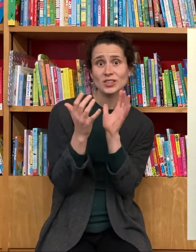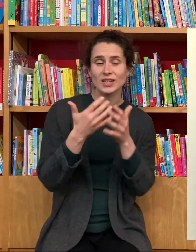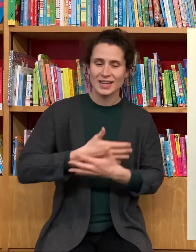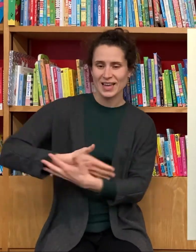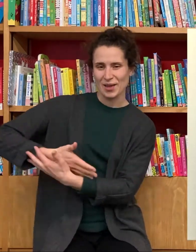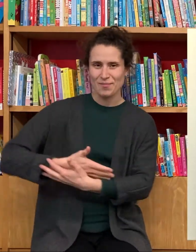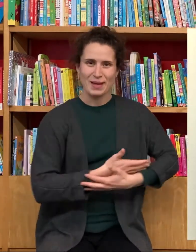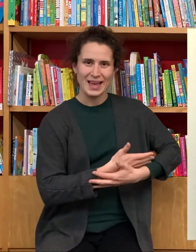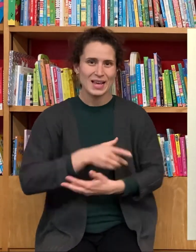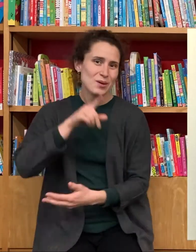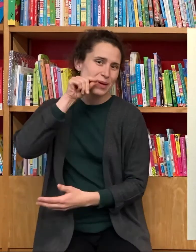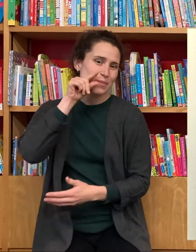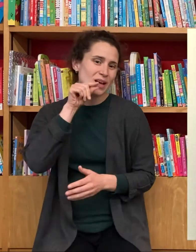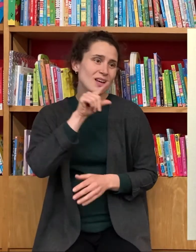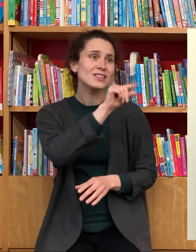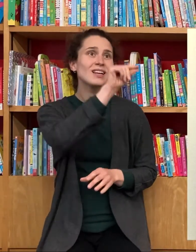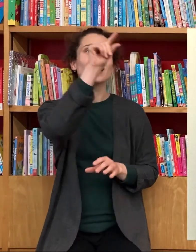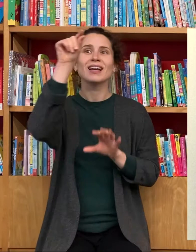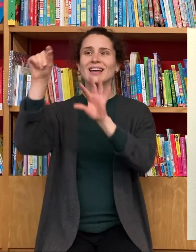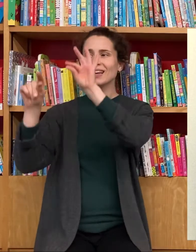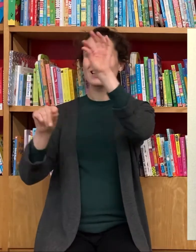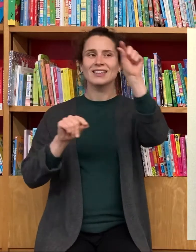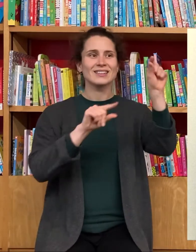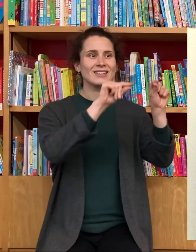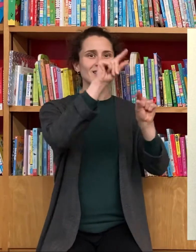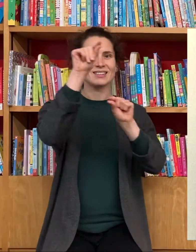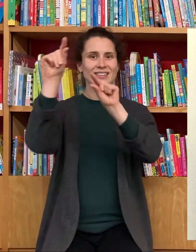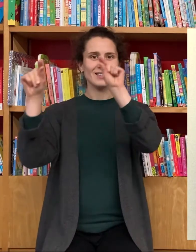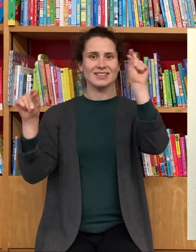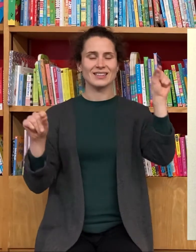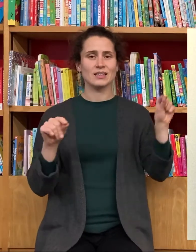all the eggs had hatched, all except for Duck's.